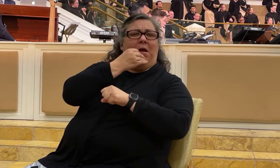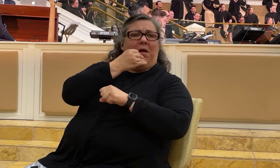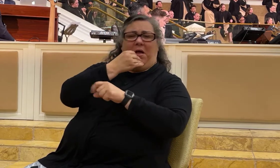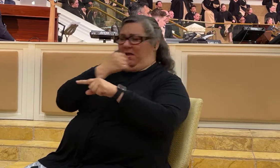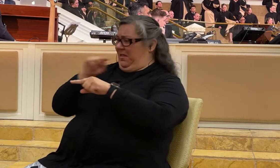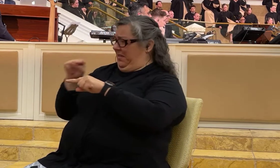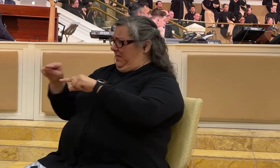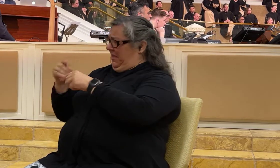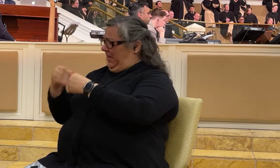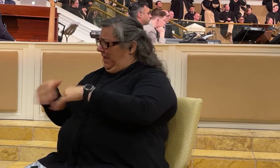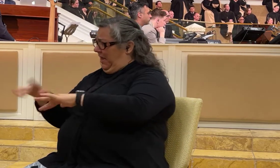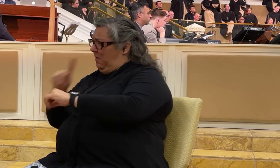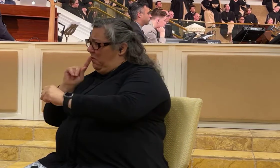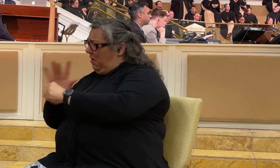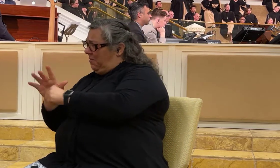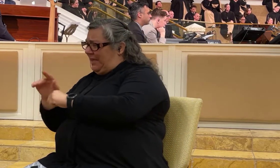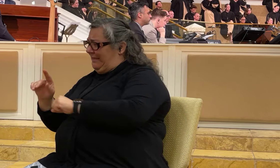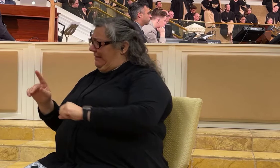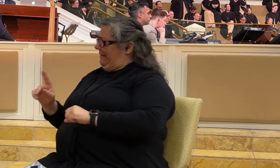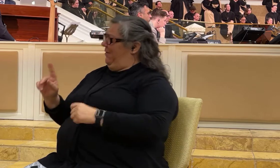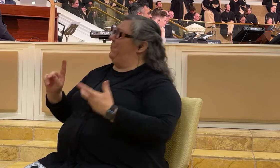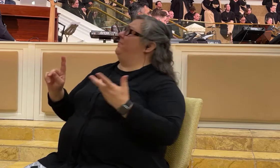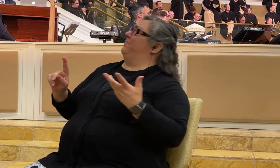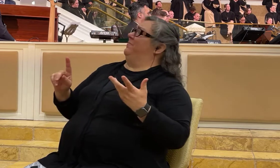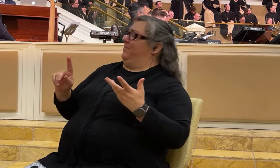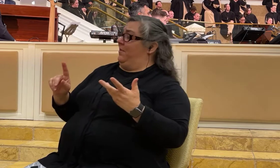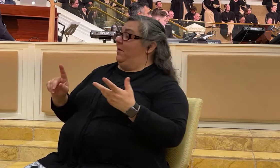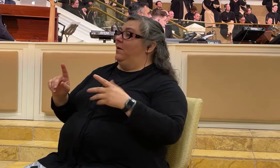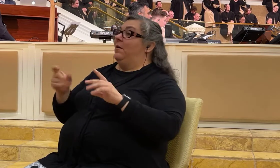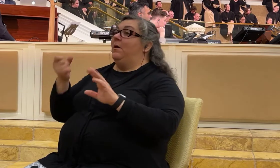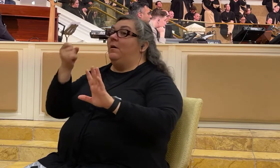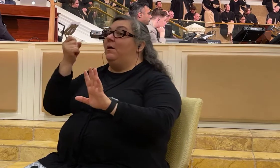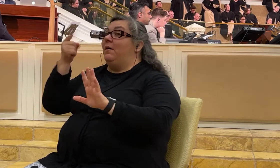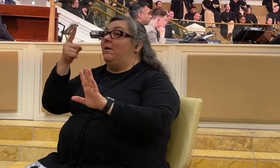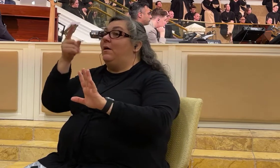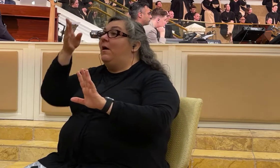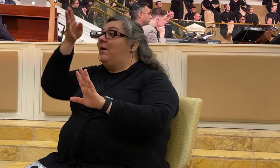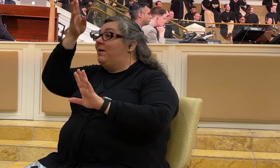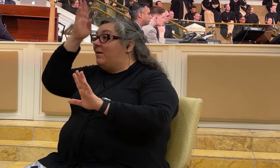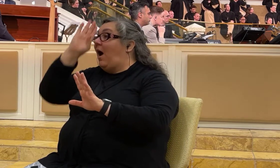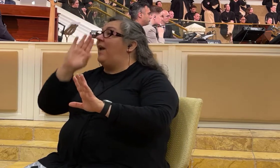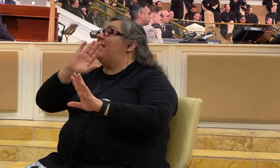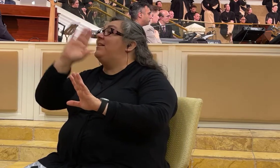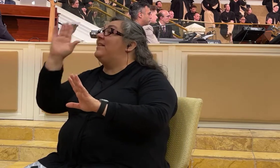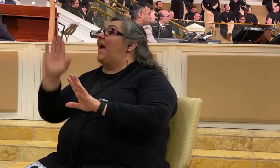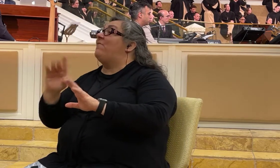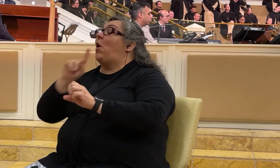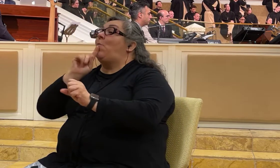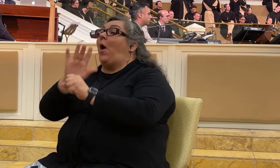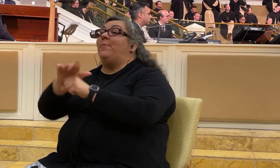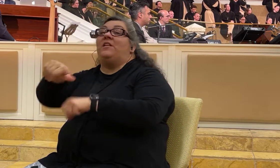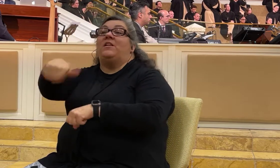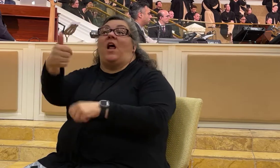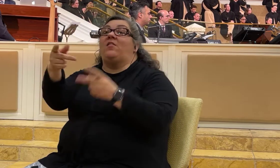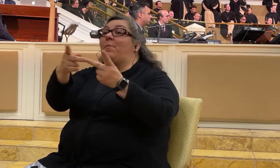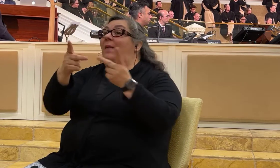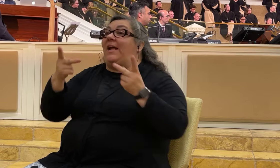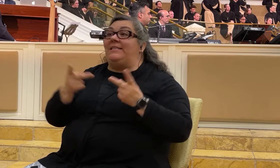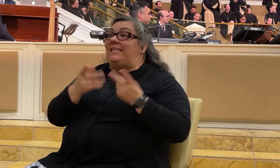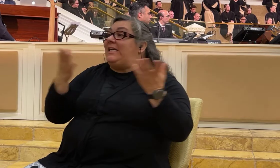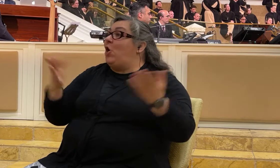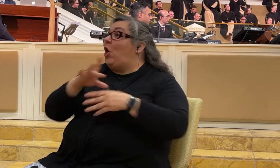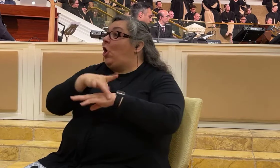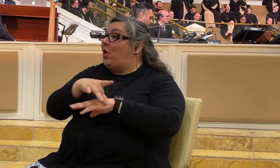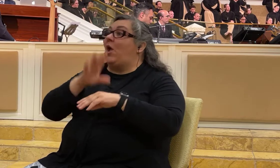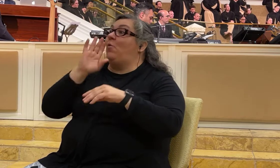it to be, but you have to remember that God has never promised another place on the earth that would have